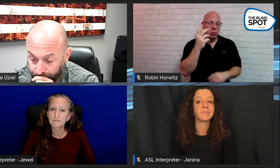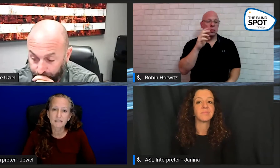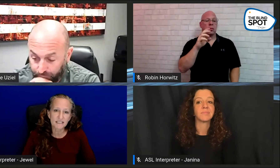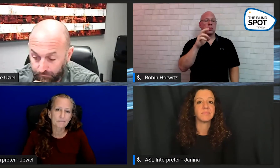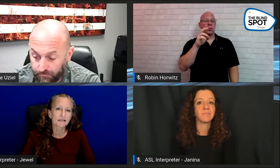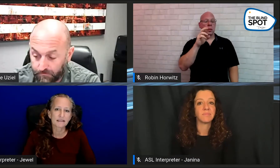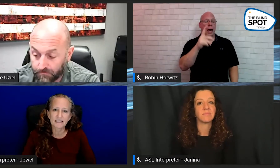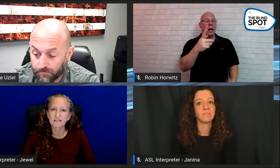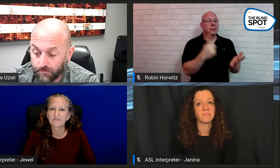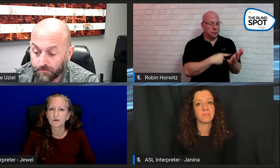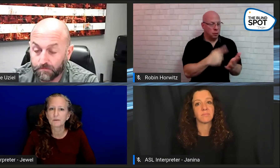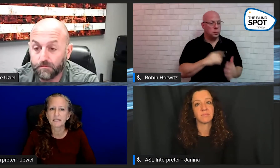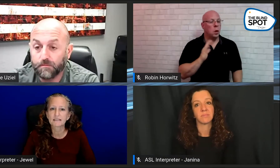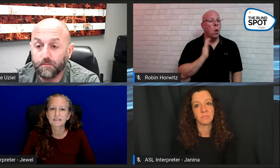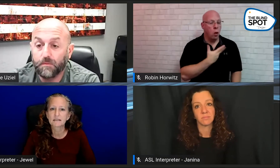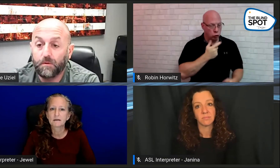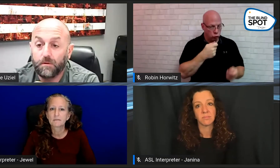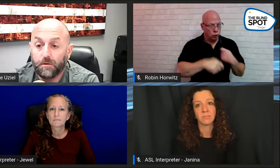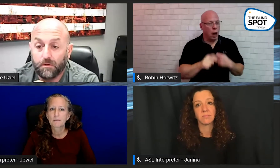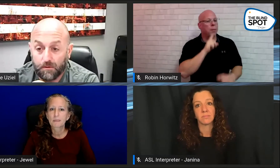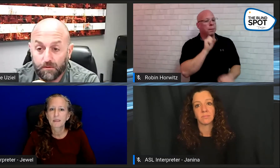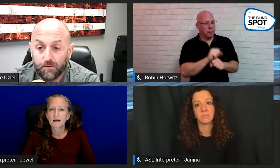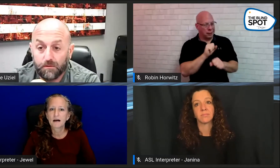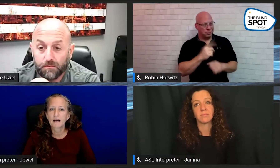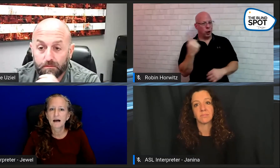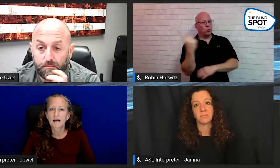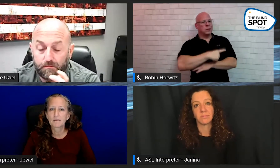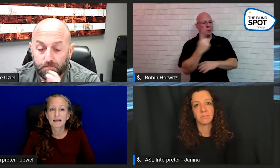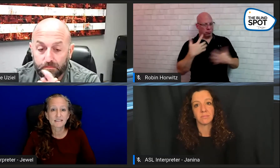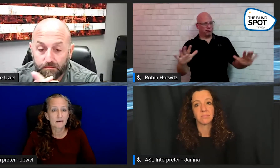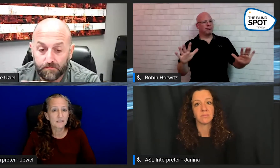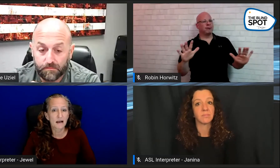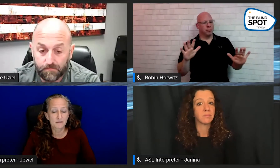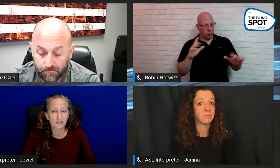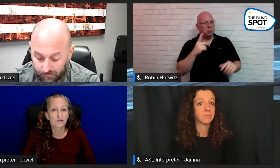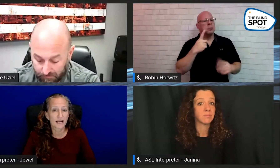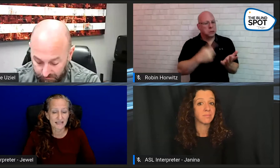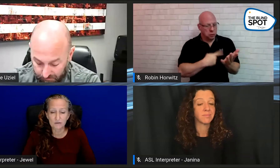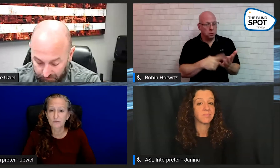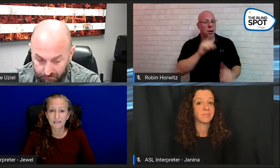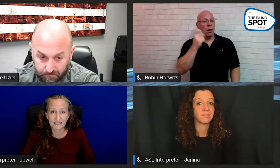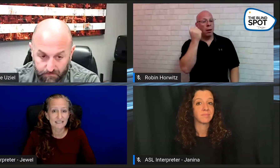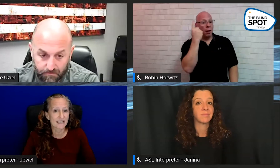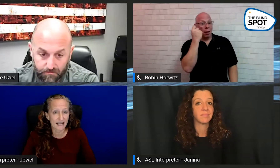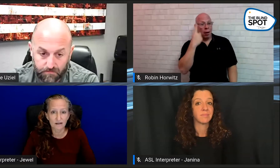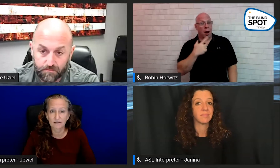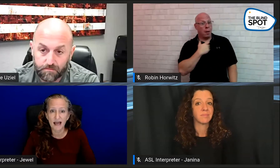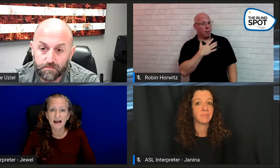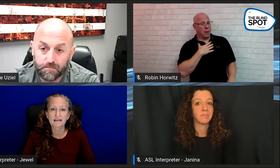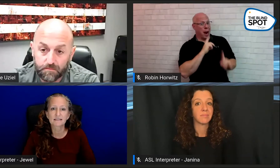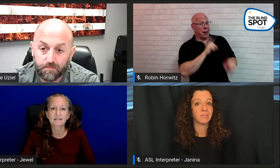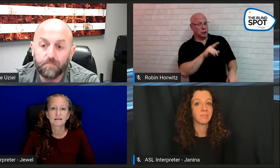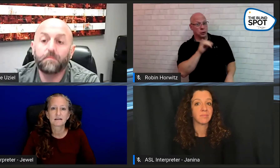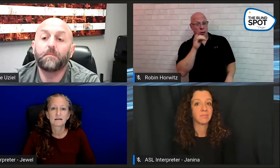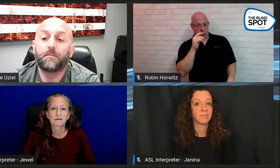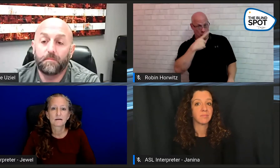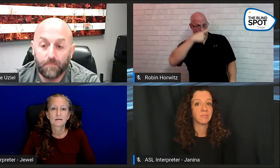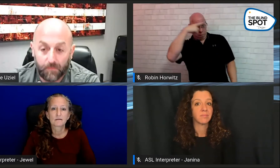but typically it's a few weeks. And sometimes our trade is really a day or